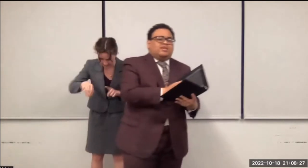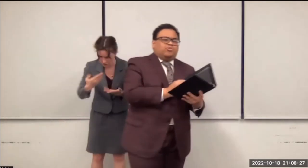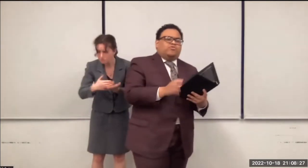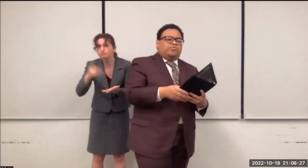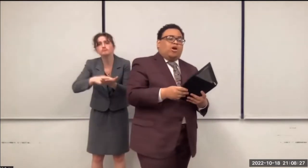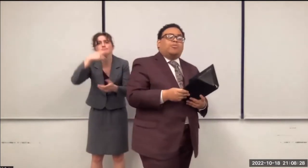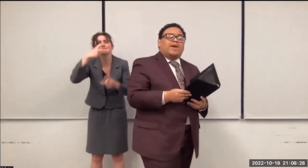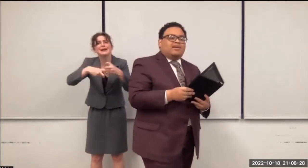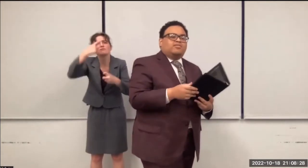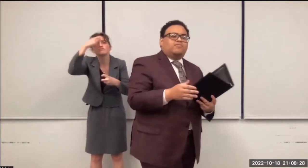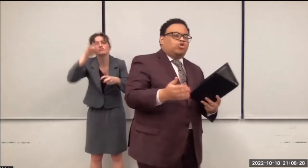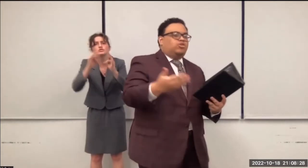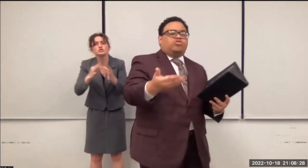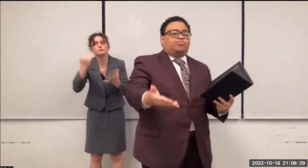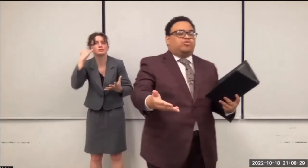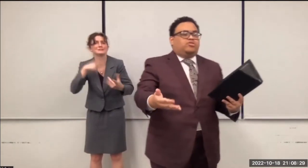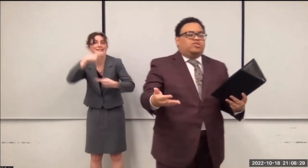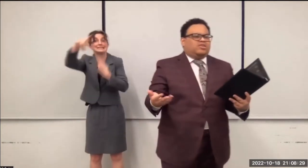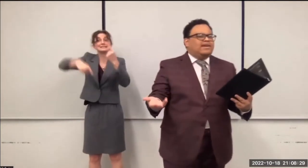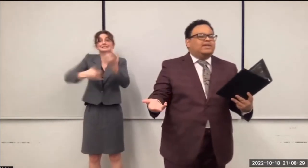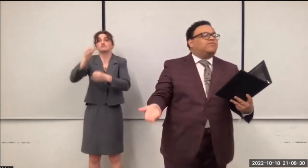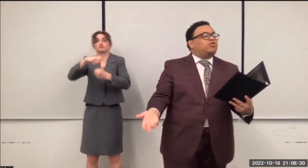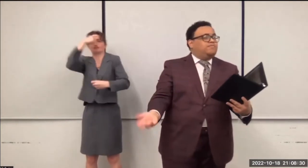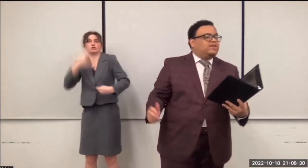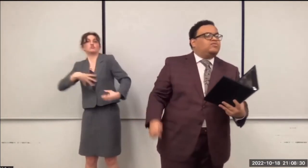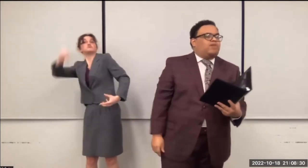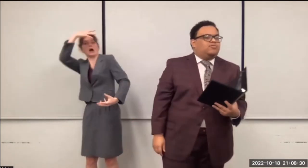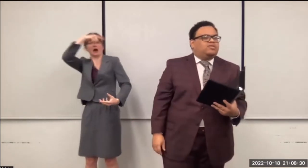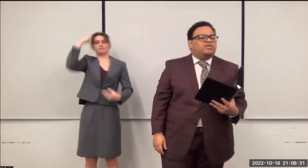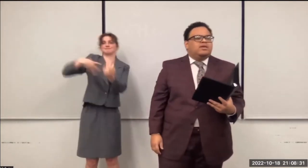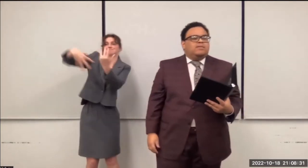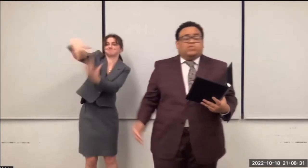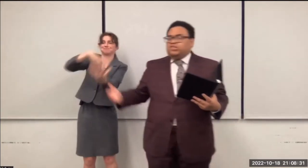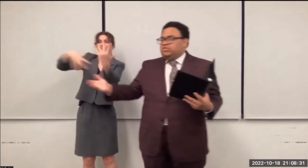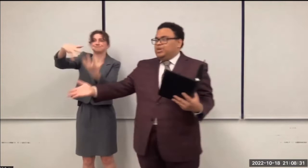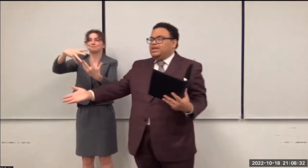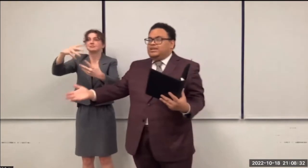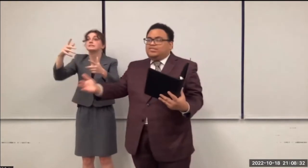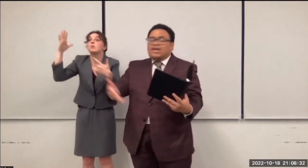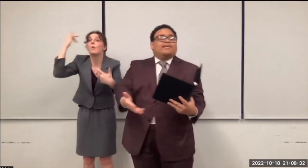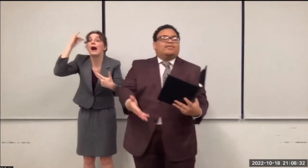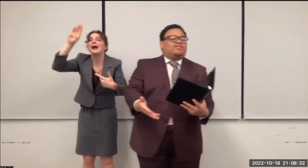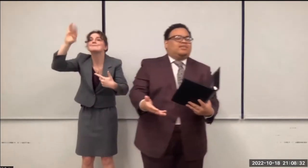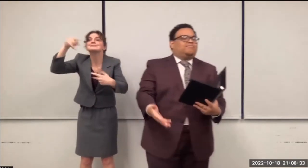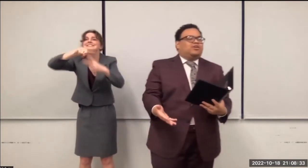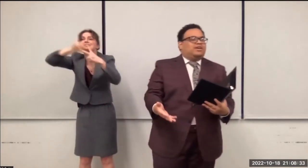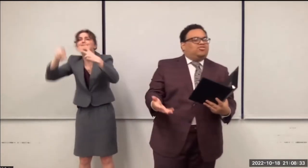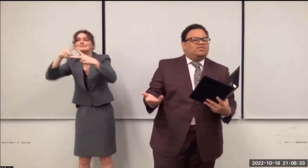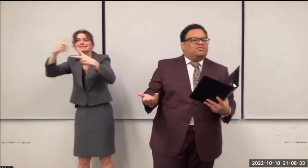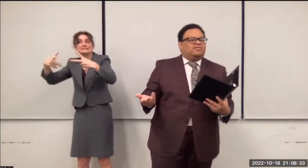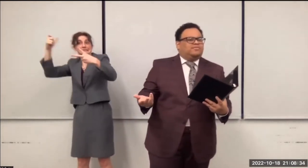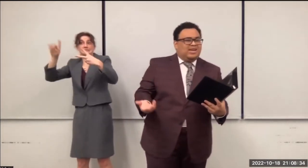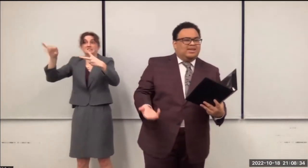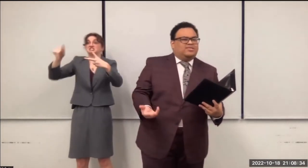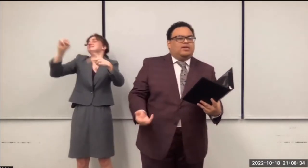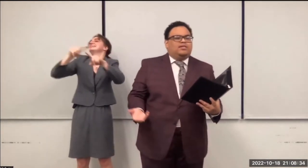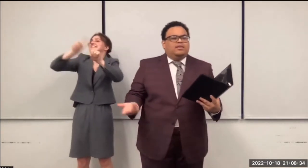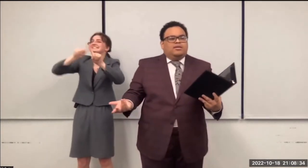prove problematic for interpreters signing in front of mixed crowds. The speed and stylistic variations of the ASL can